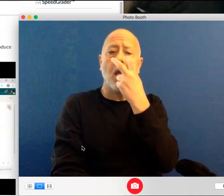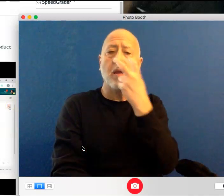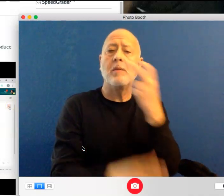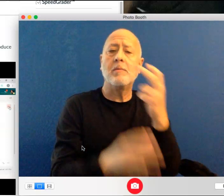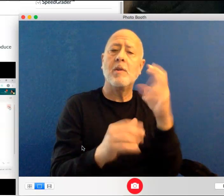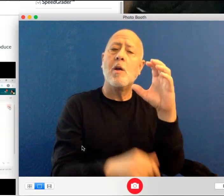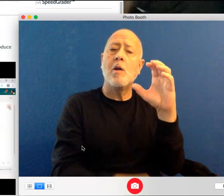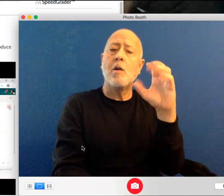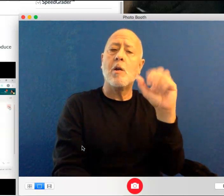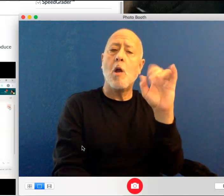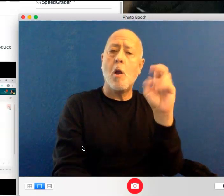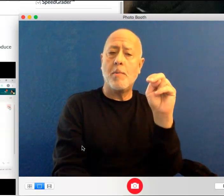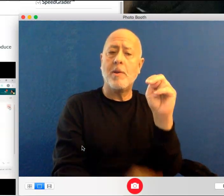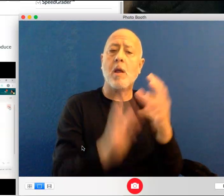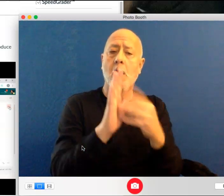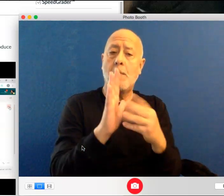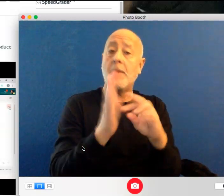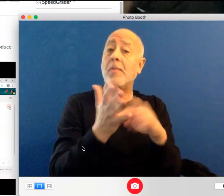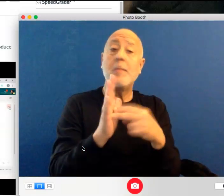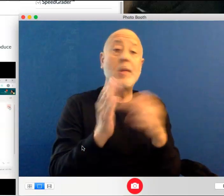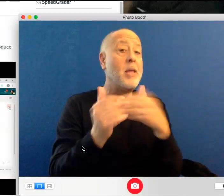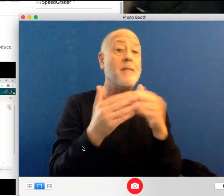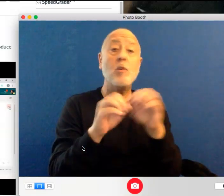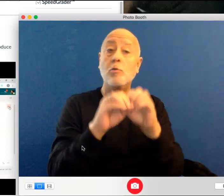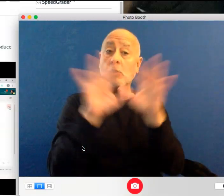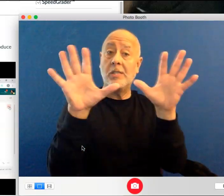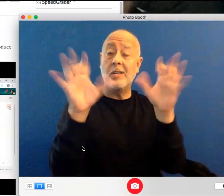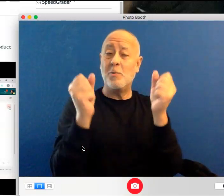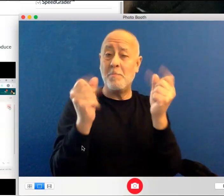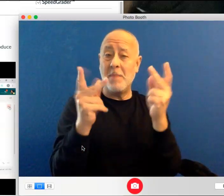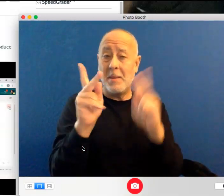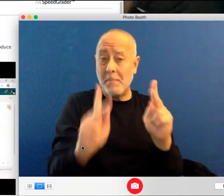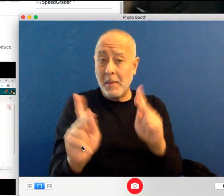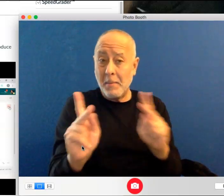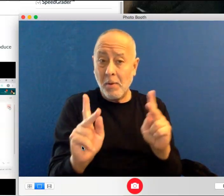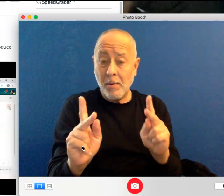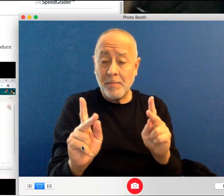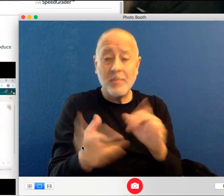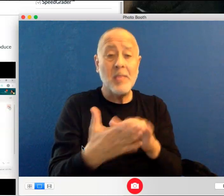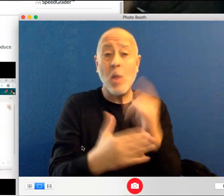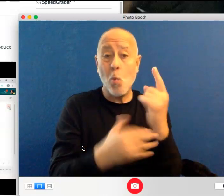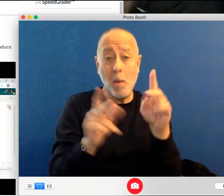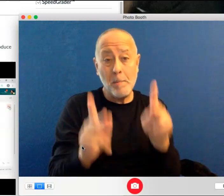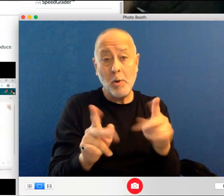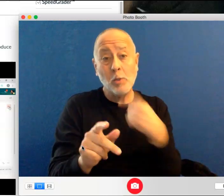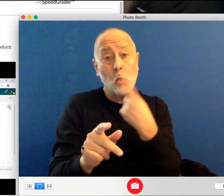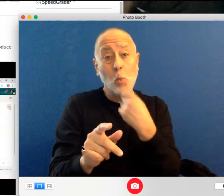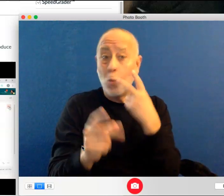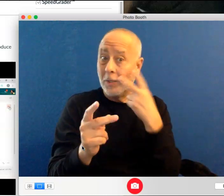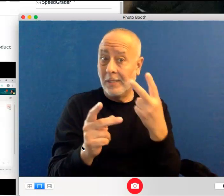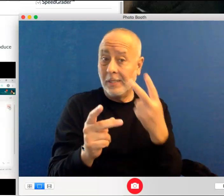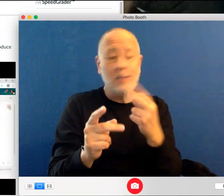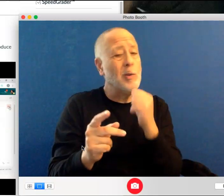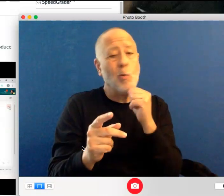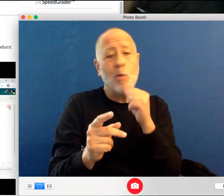copy. Blind carbon copy just means even though you have sent it to multiple people, that one person who is going to see it will